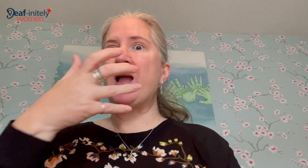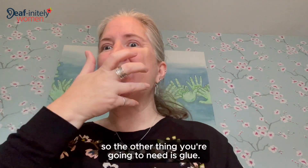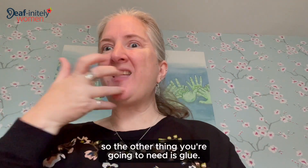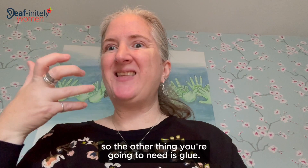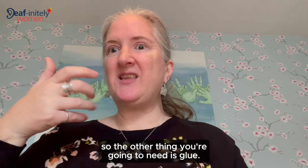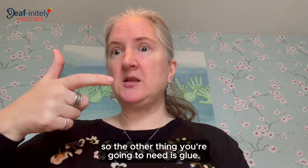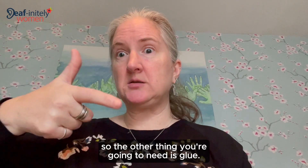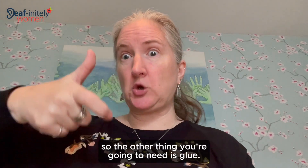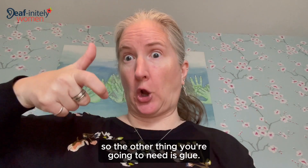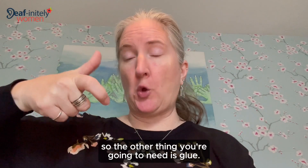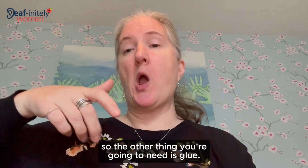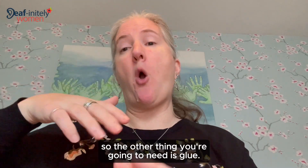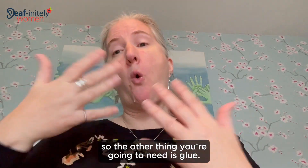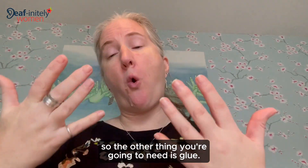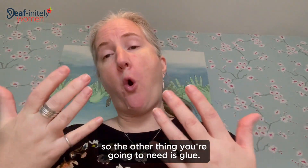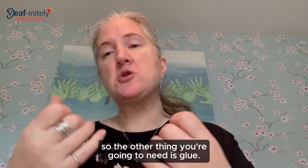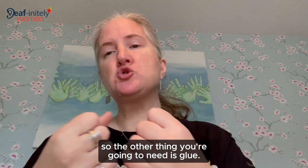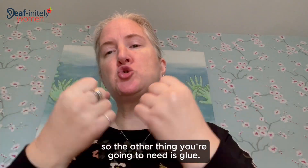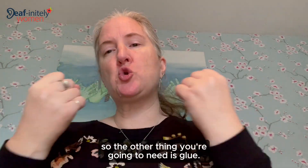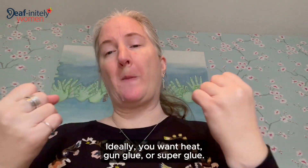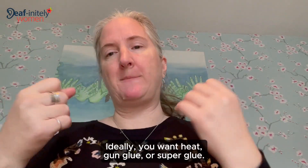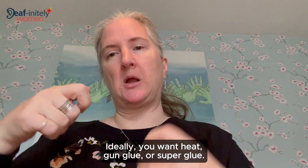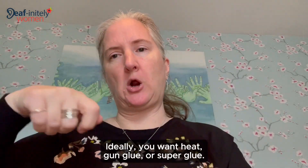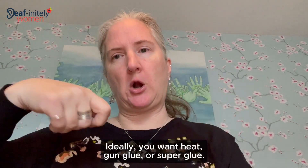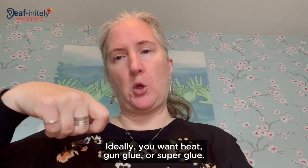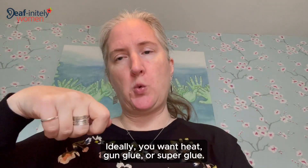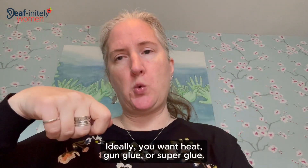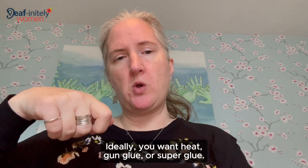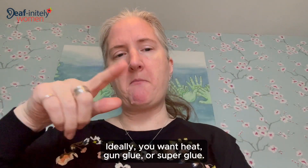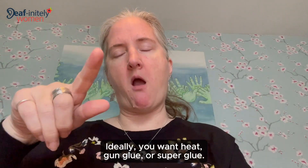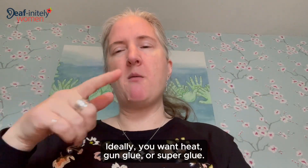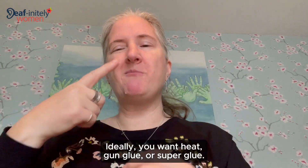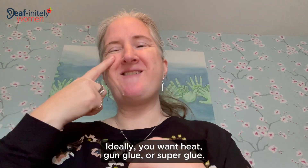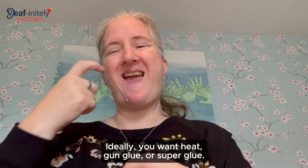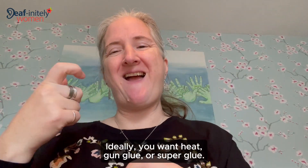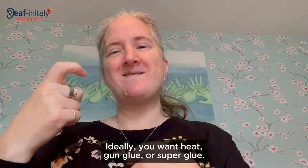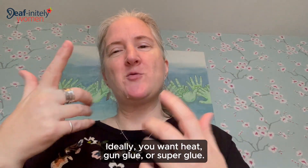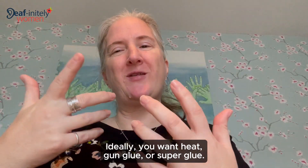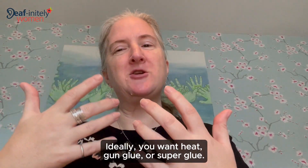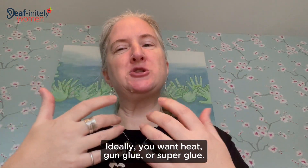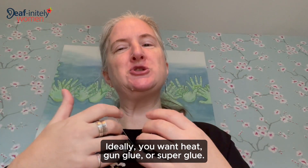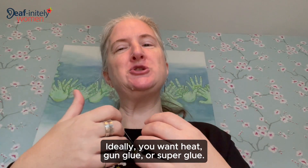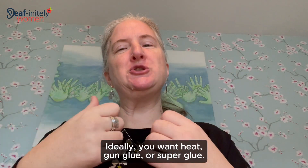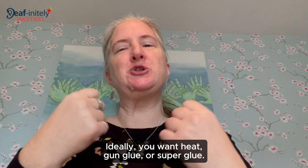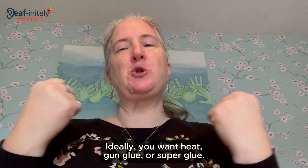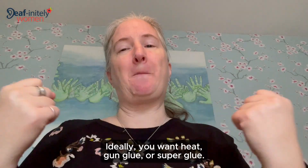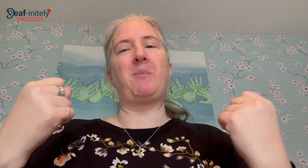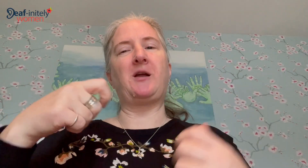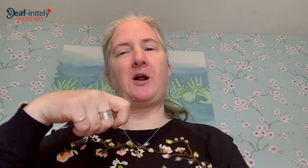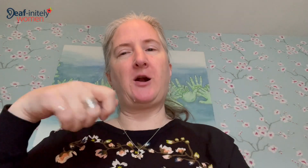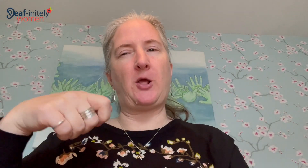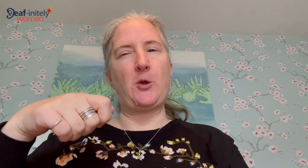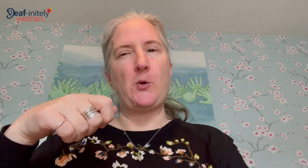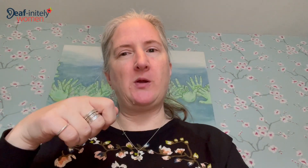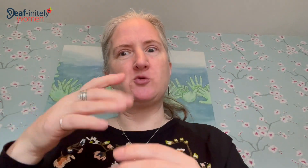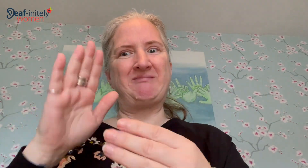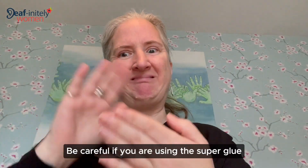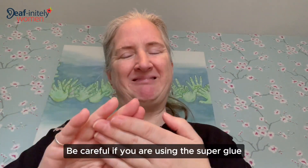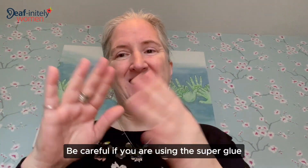So the other thing you're going to need is glue. Ideally, you want heat gun glue or super glue. Be careful